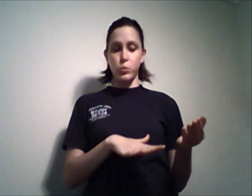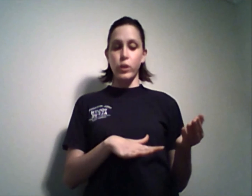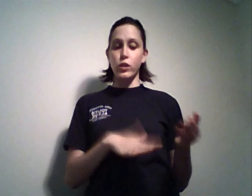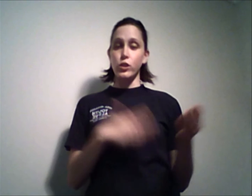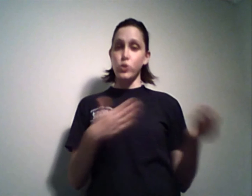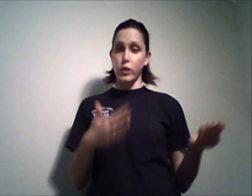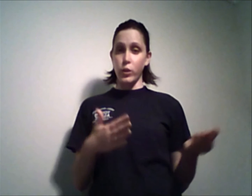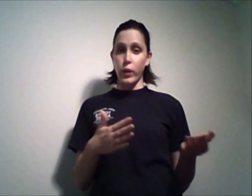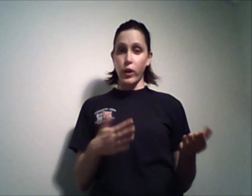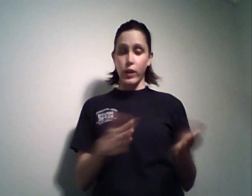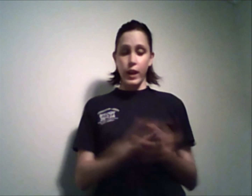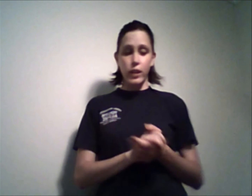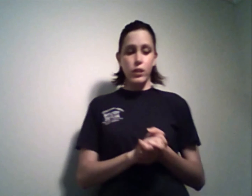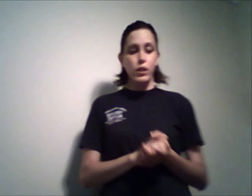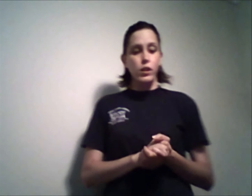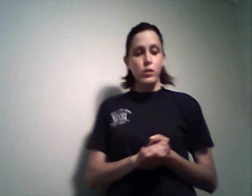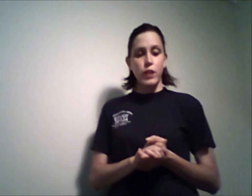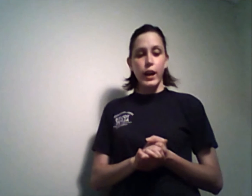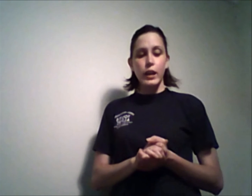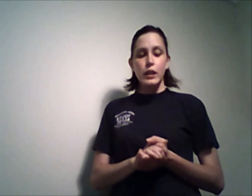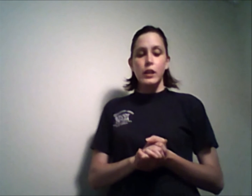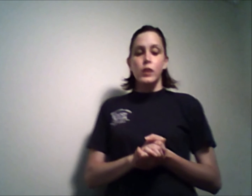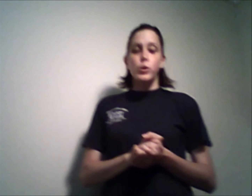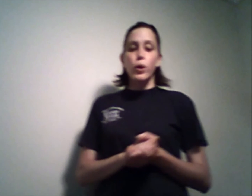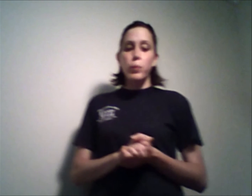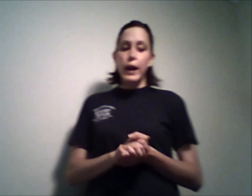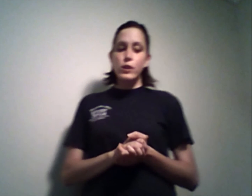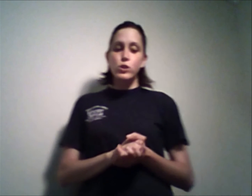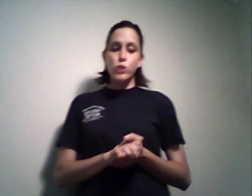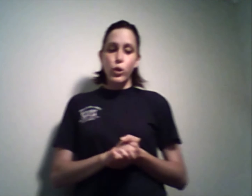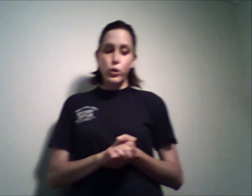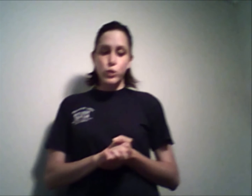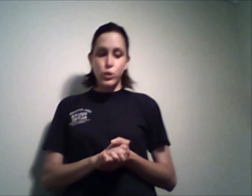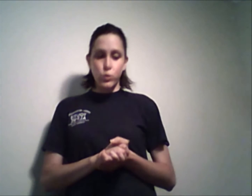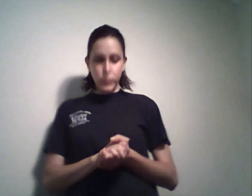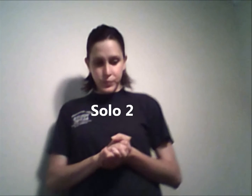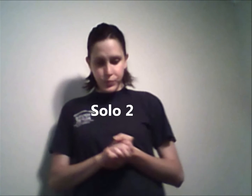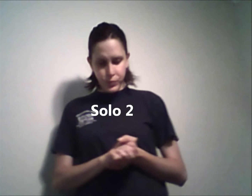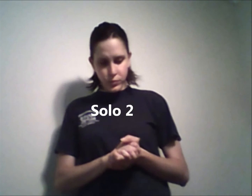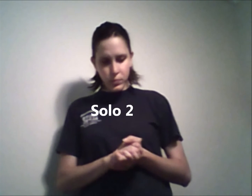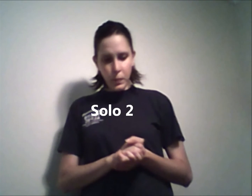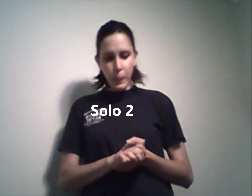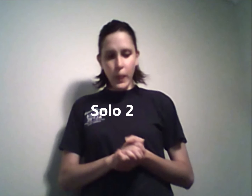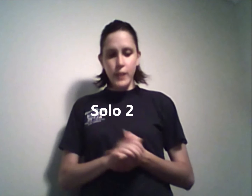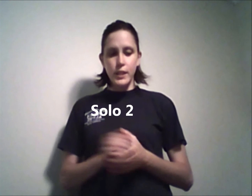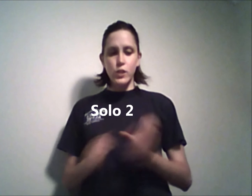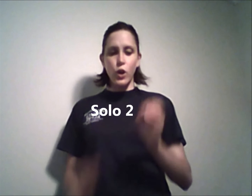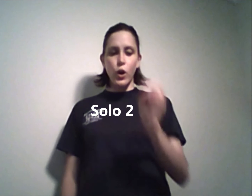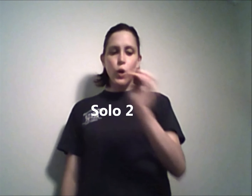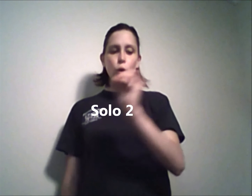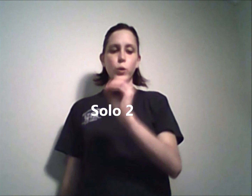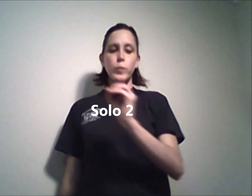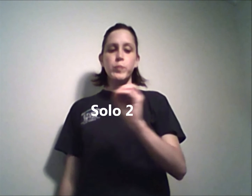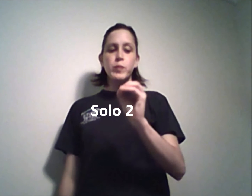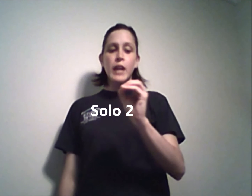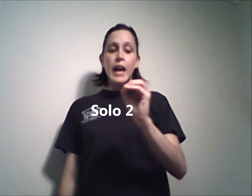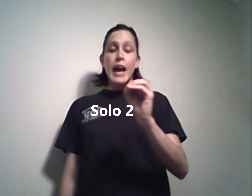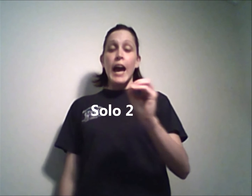you're going to join the choir again. Okay? We go back to solo 2. It says, oh,